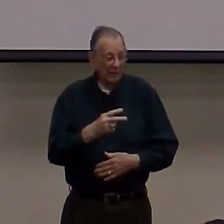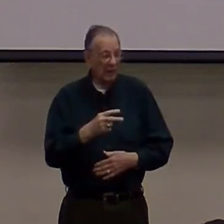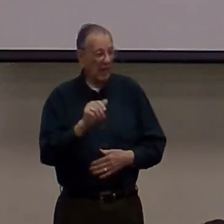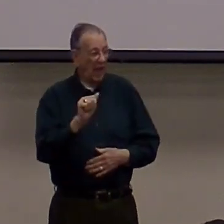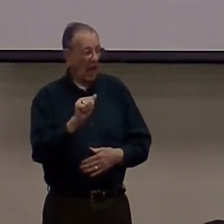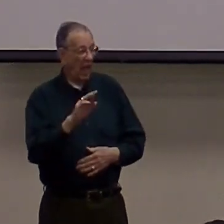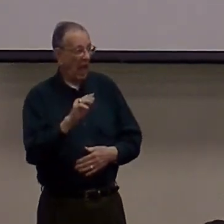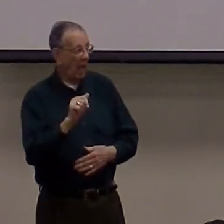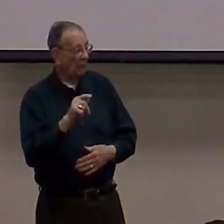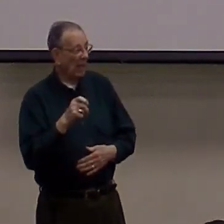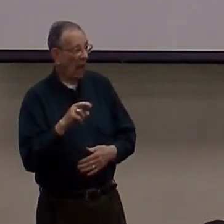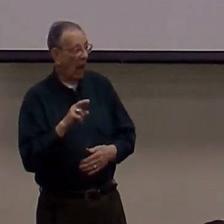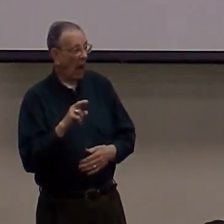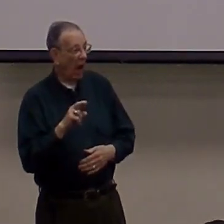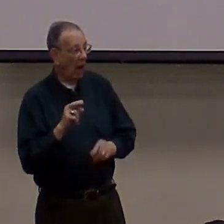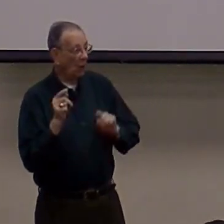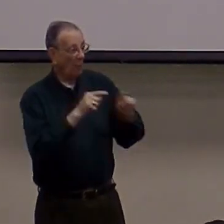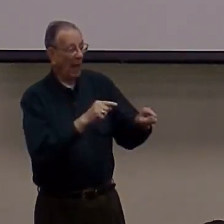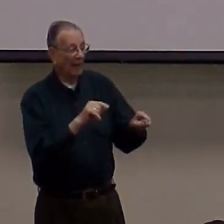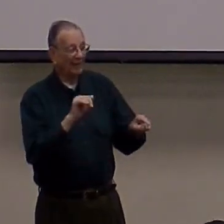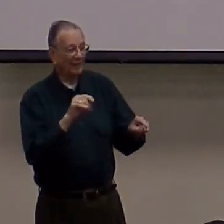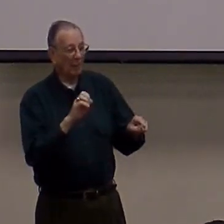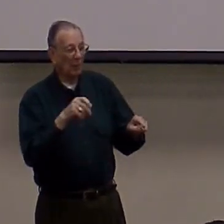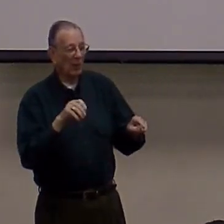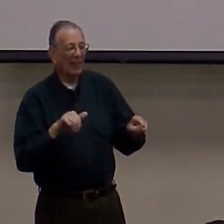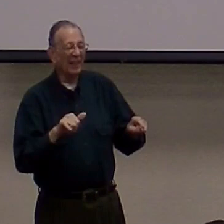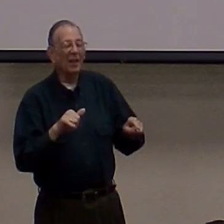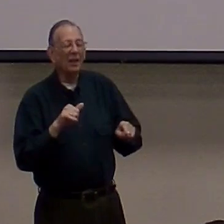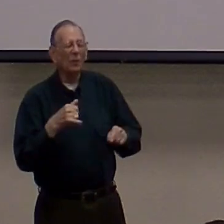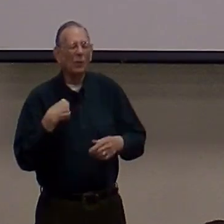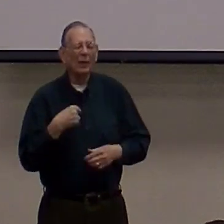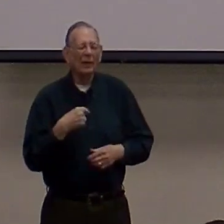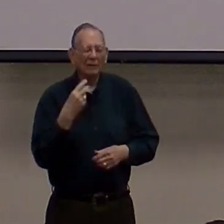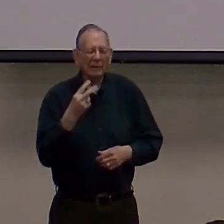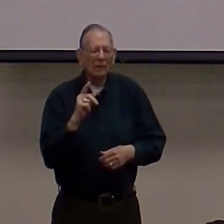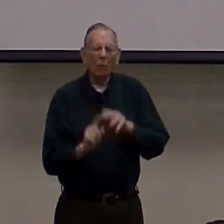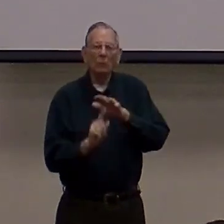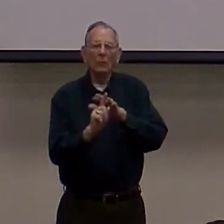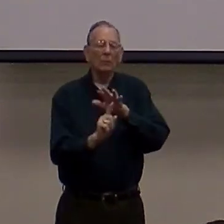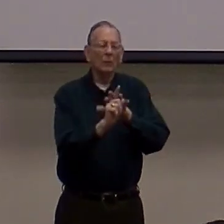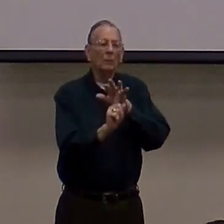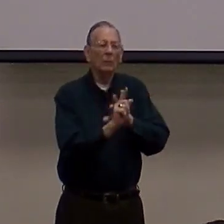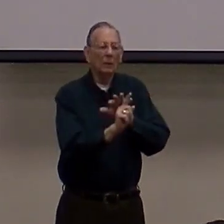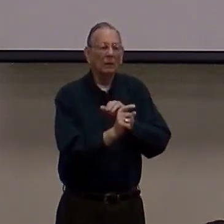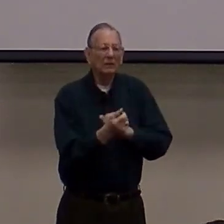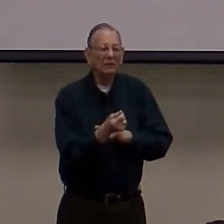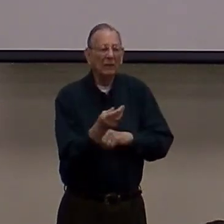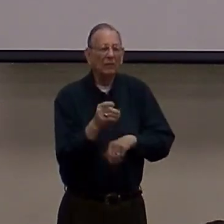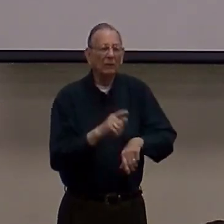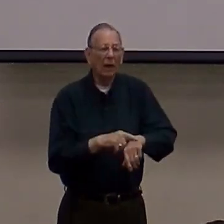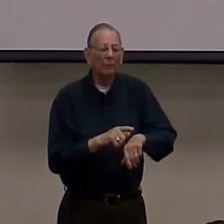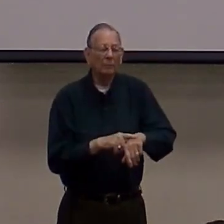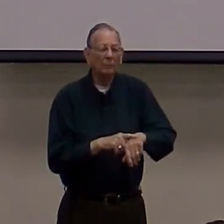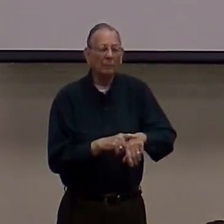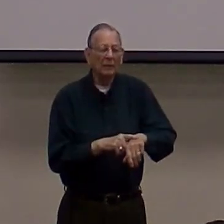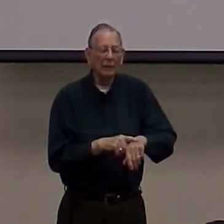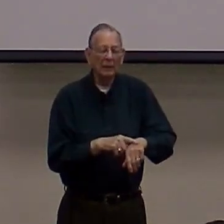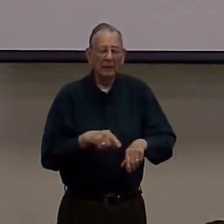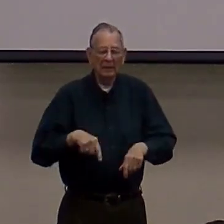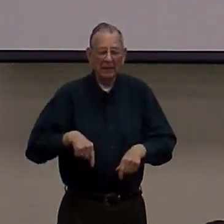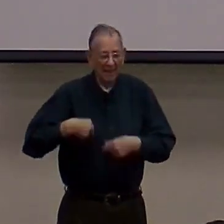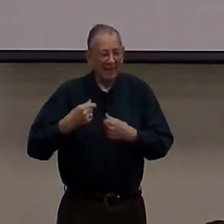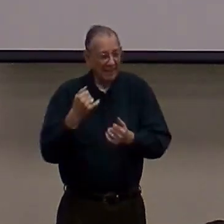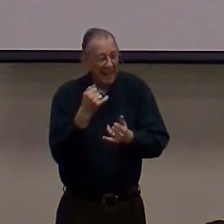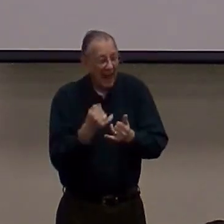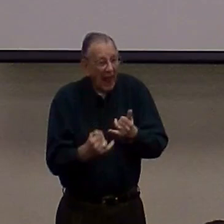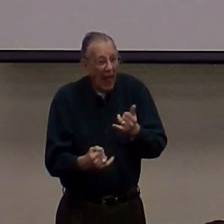avatars, if you want to go back to Jeopardy. We've seen those appearances several times. And since this is the last sermon